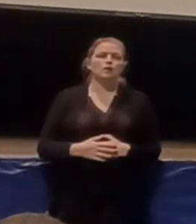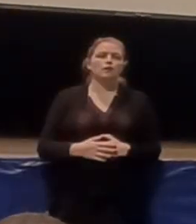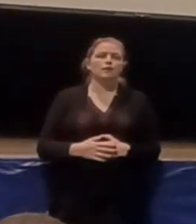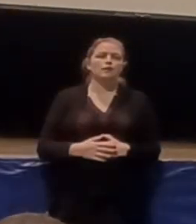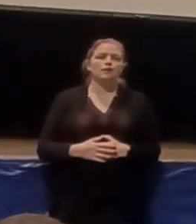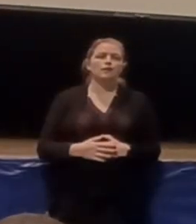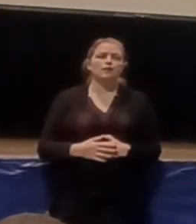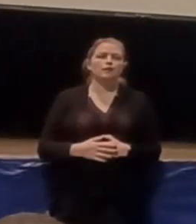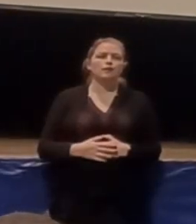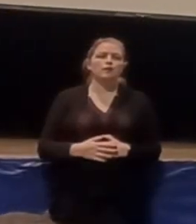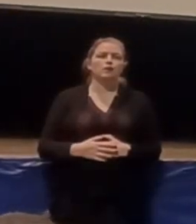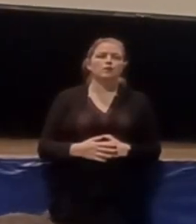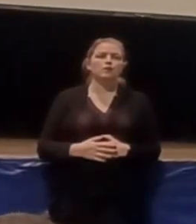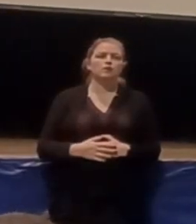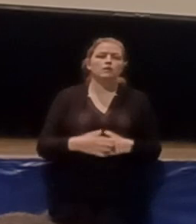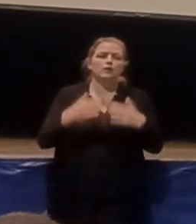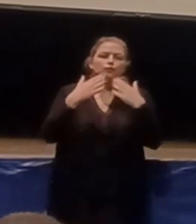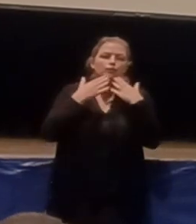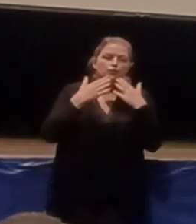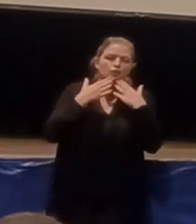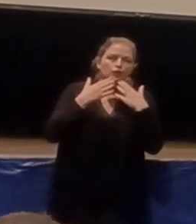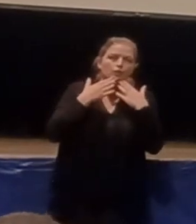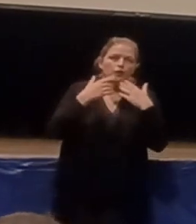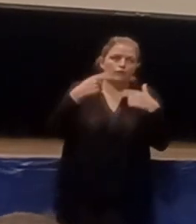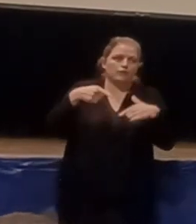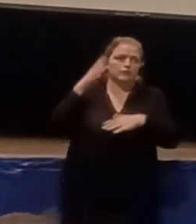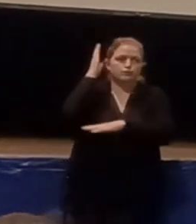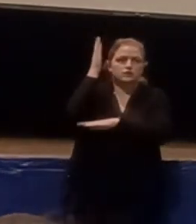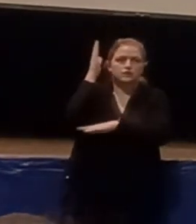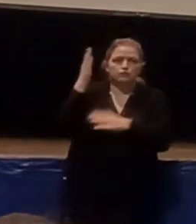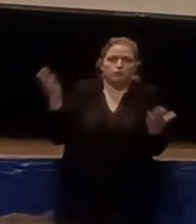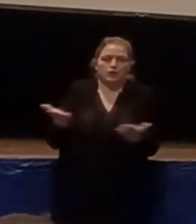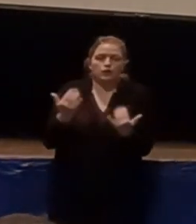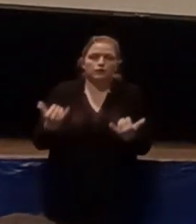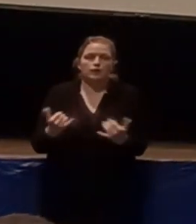okay, name and description. Thank you, and thank you for this presentation and for being here.